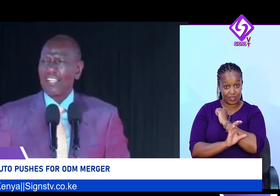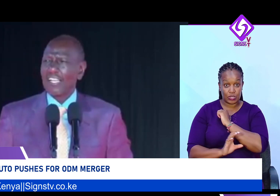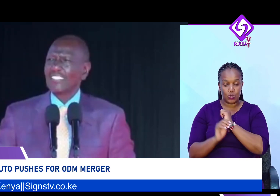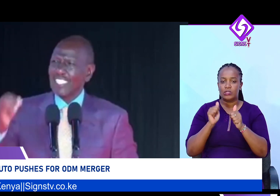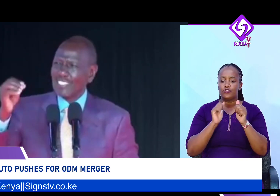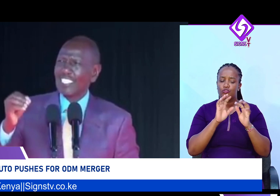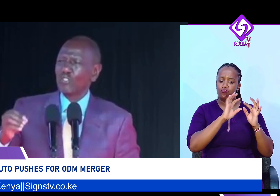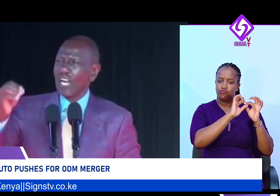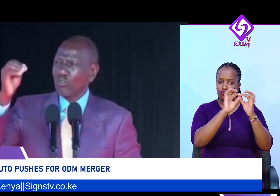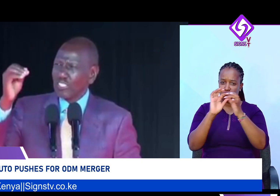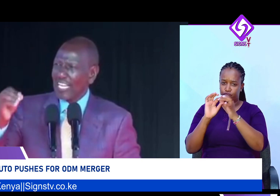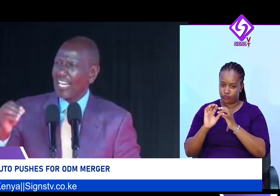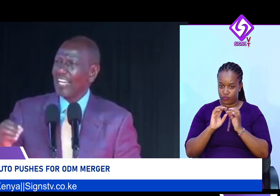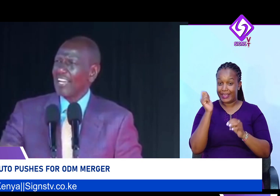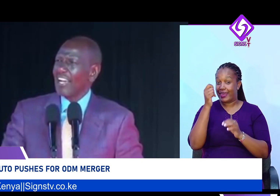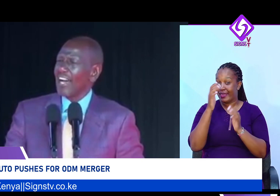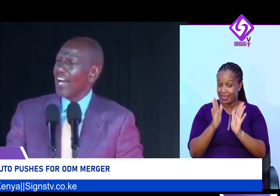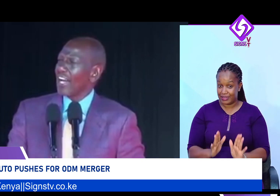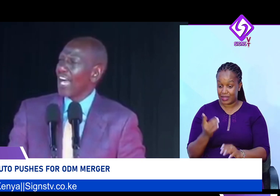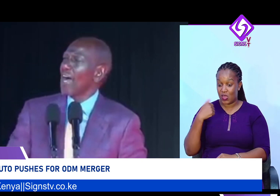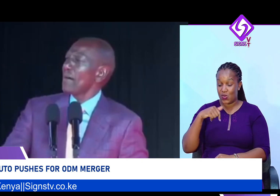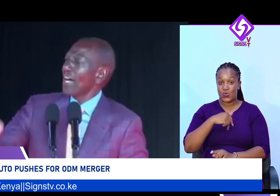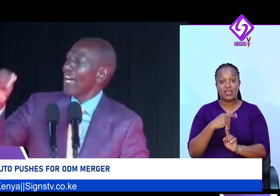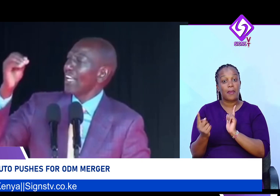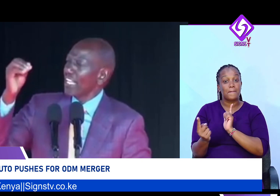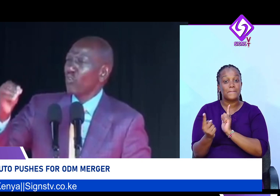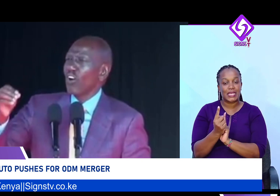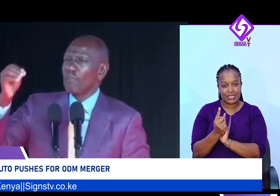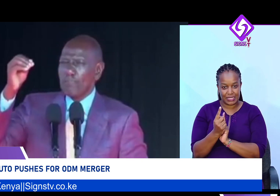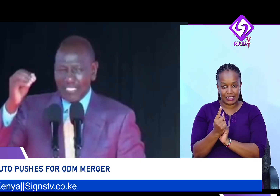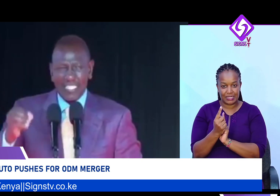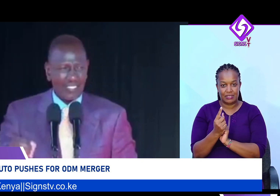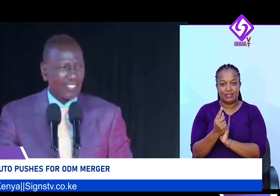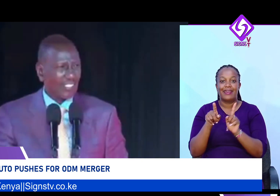na sisi tunakutana kama equal partners